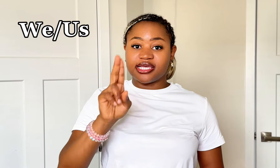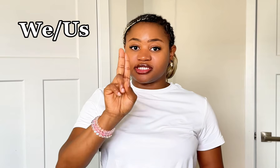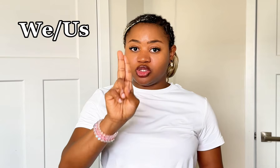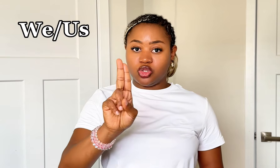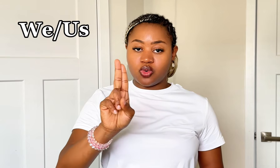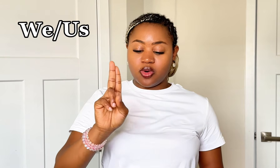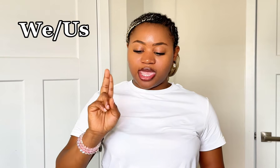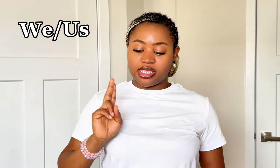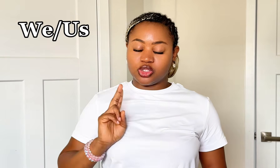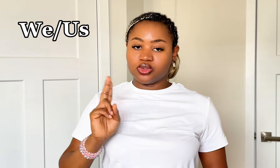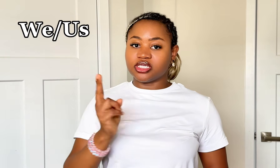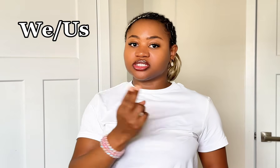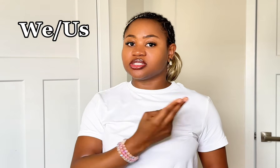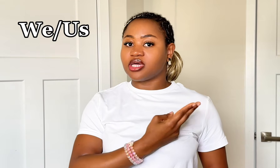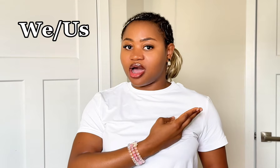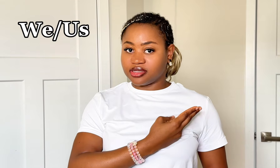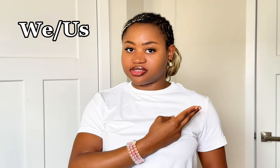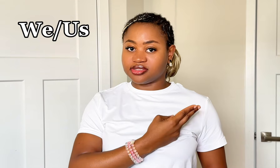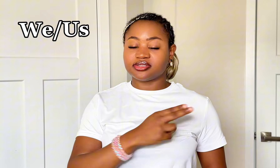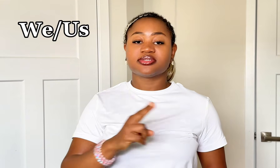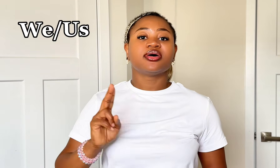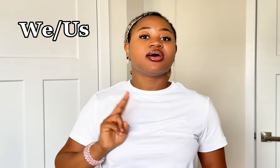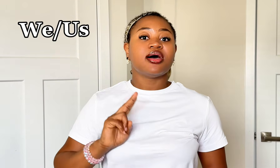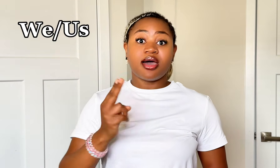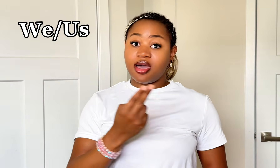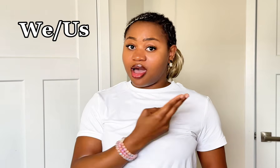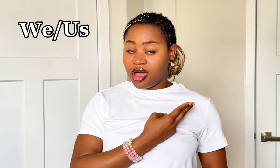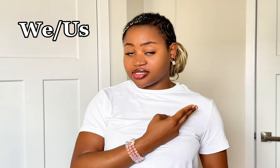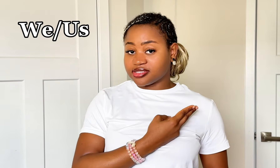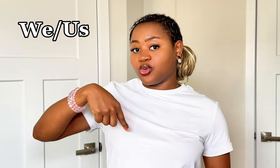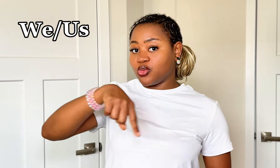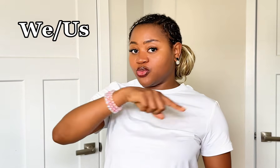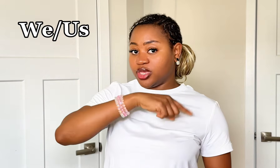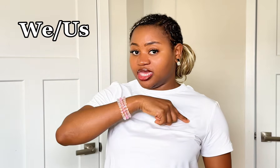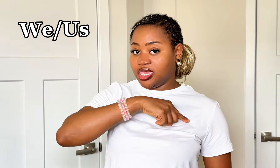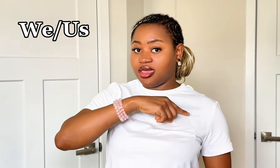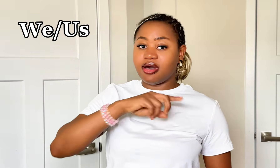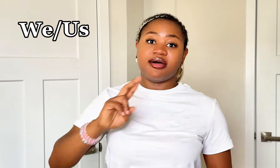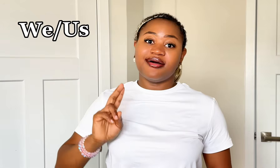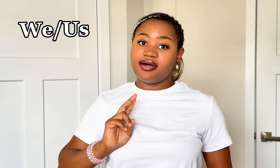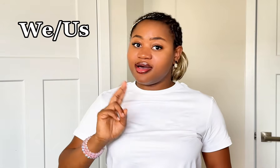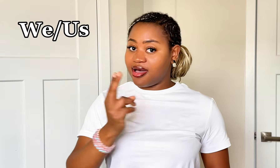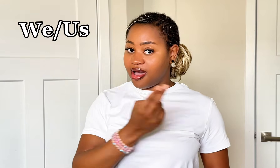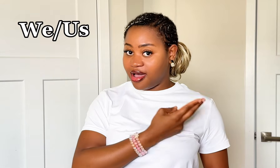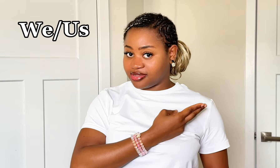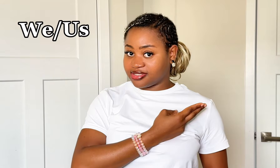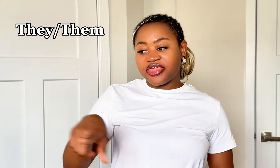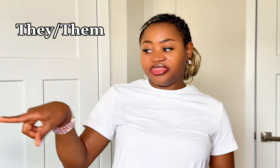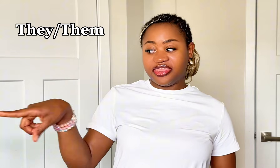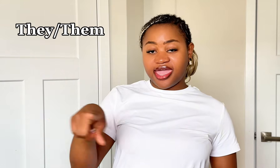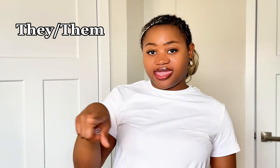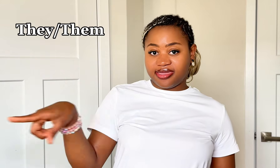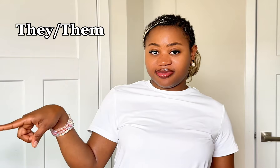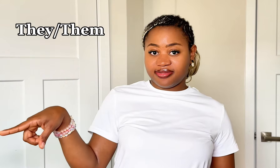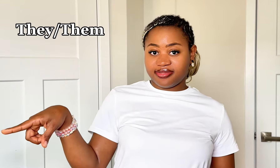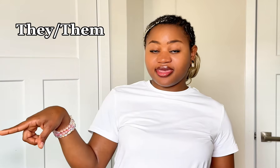in you, and they do this. Us. Us. We or us. They